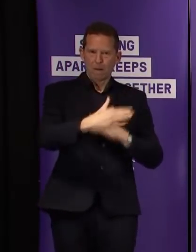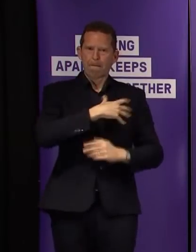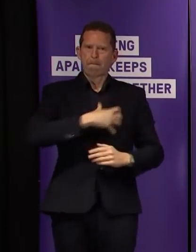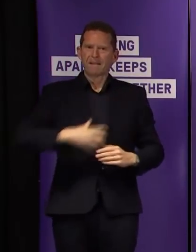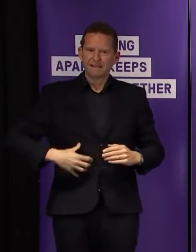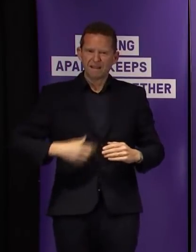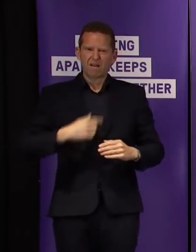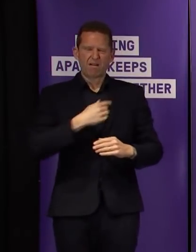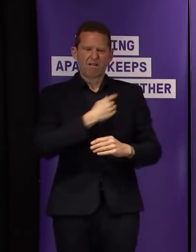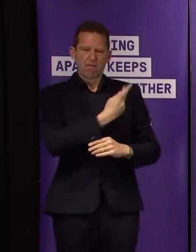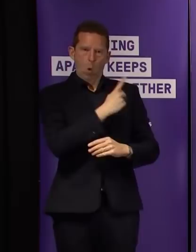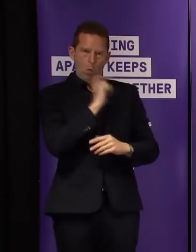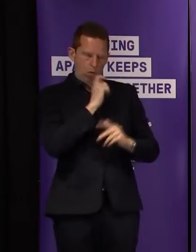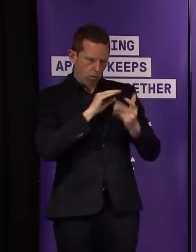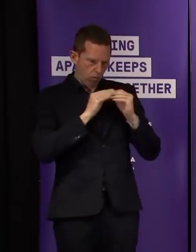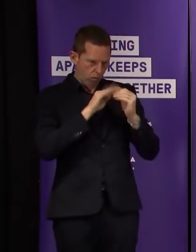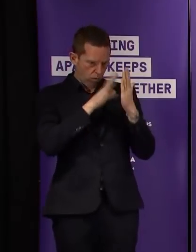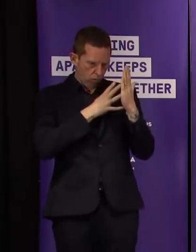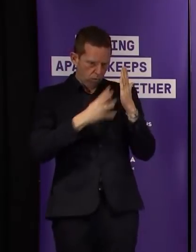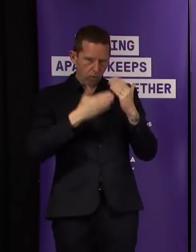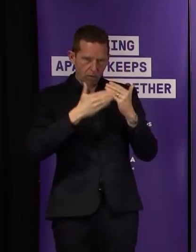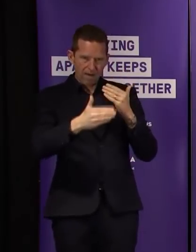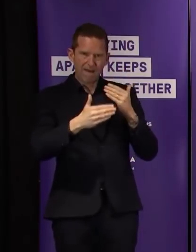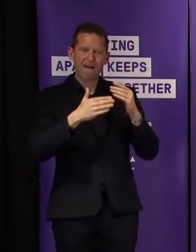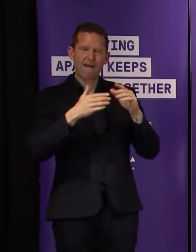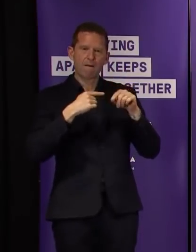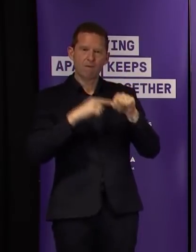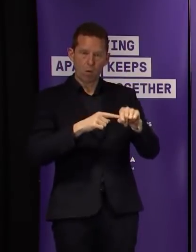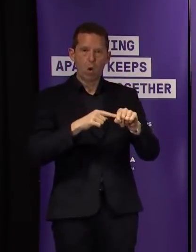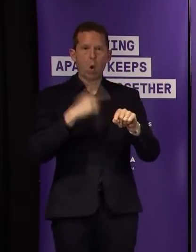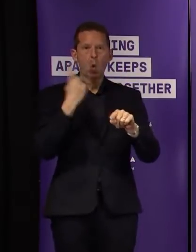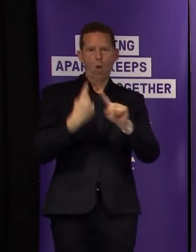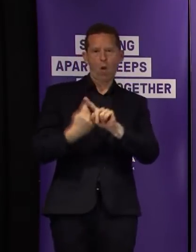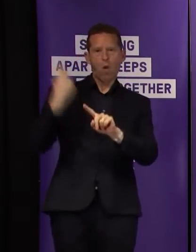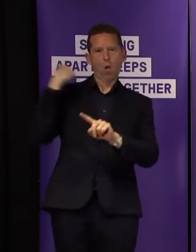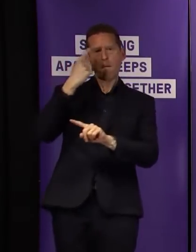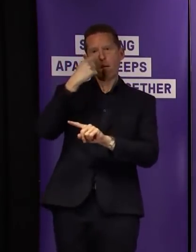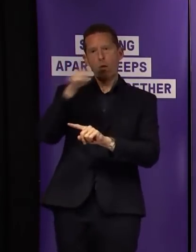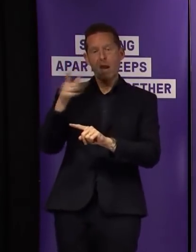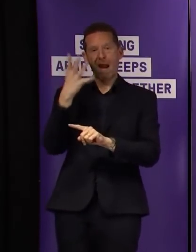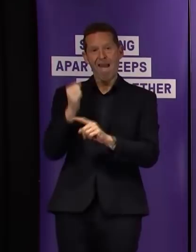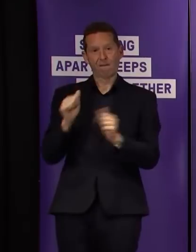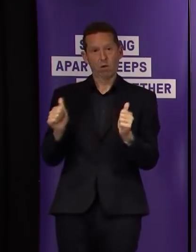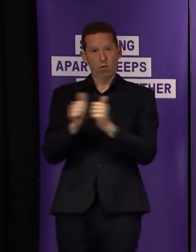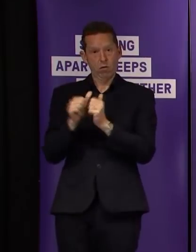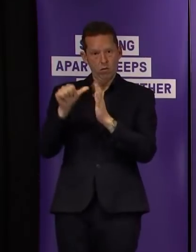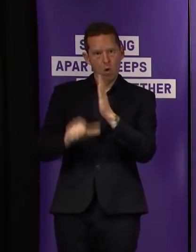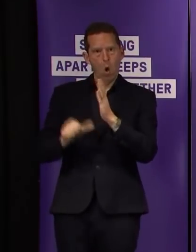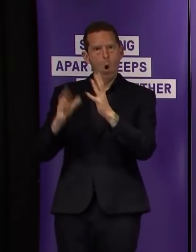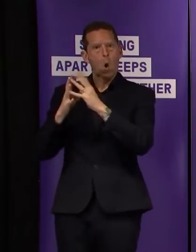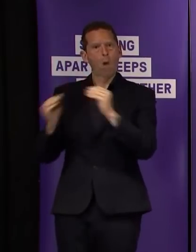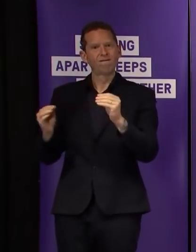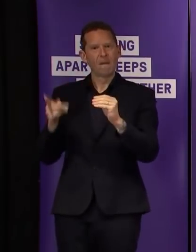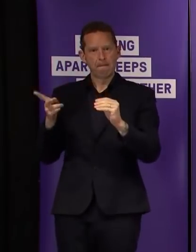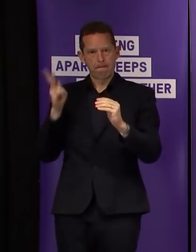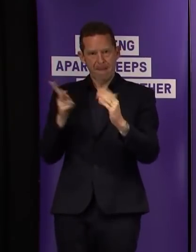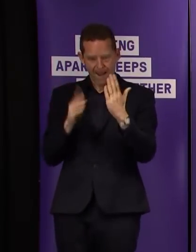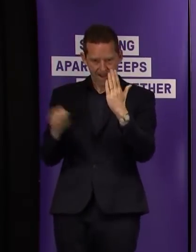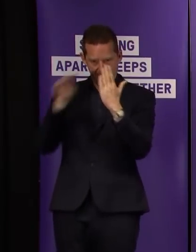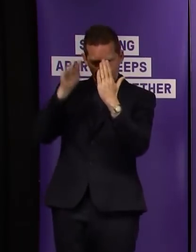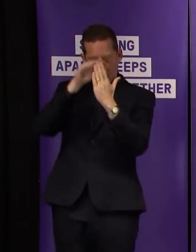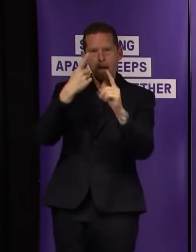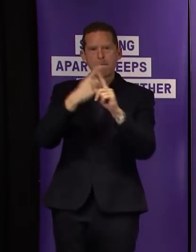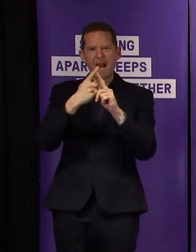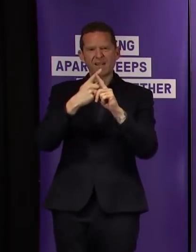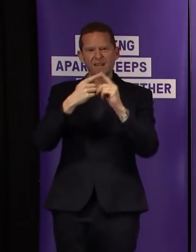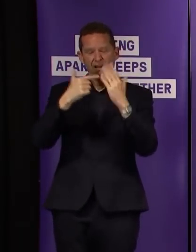numbers. But it won't just be a timetable for the resumption of surgeries that were booked and had to be cancelled. It'll also be a blitz and a plan for us to catch